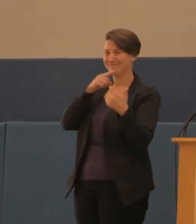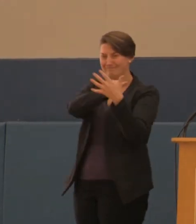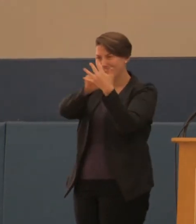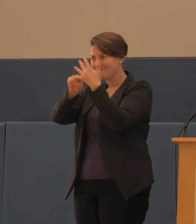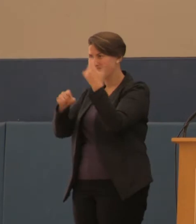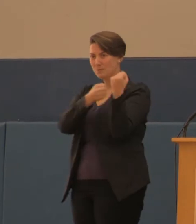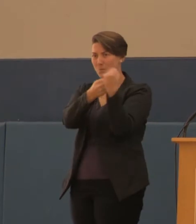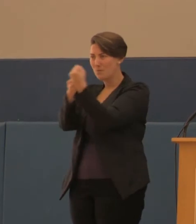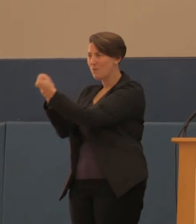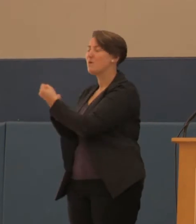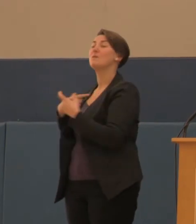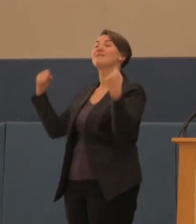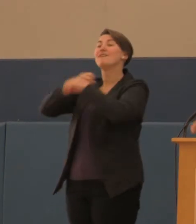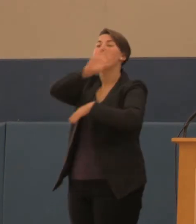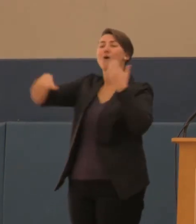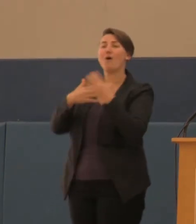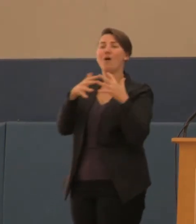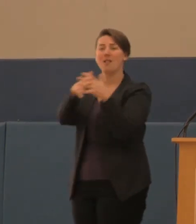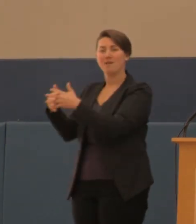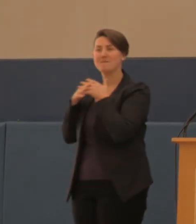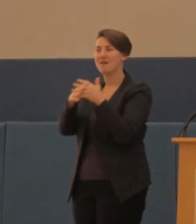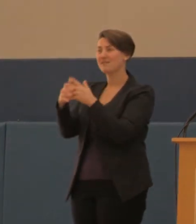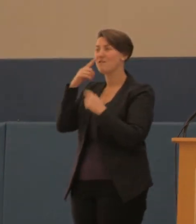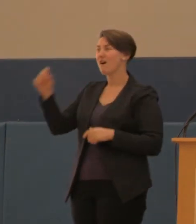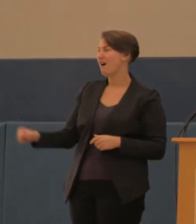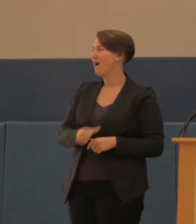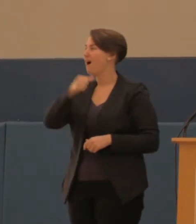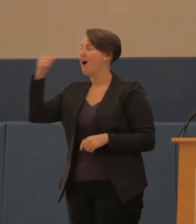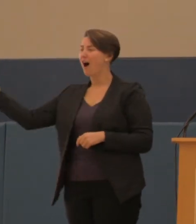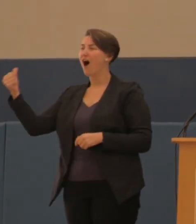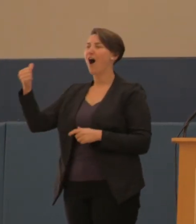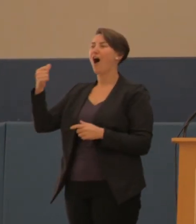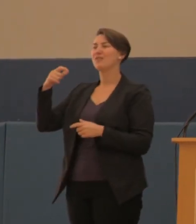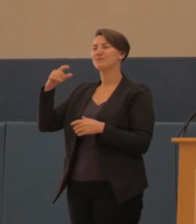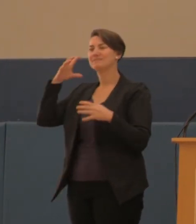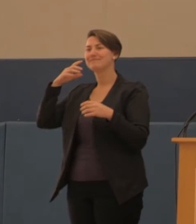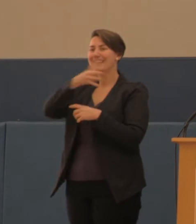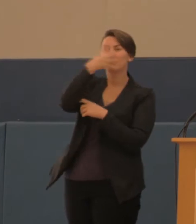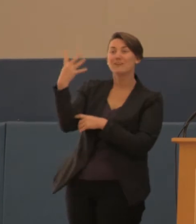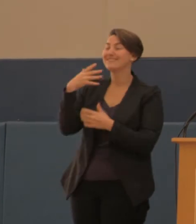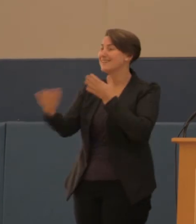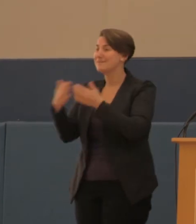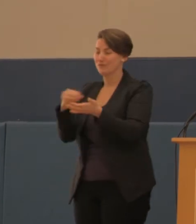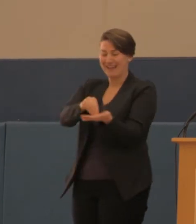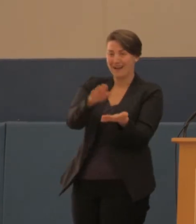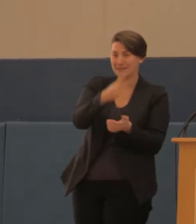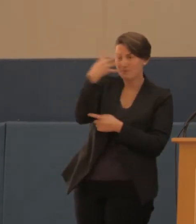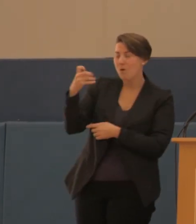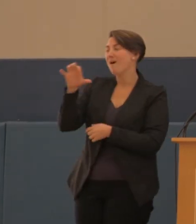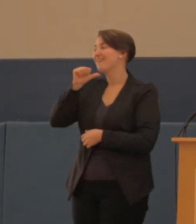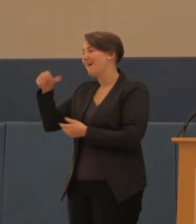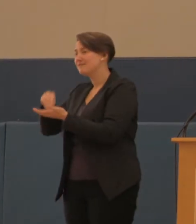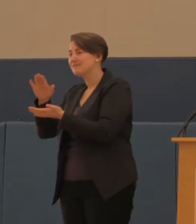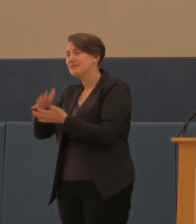We fight for all Americans and all foreign residents, be you documented or undocumented. We fight.